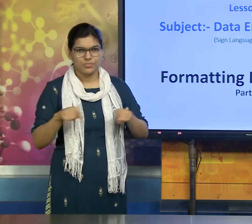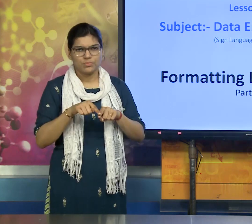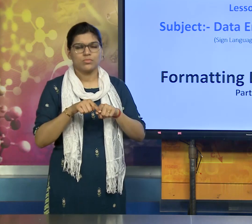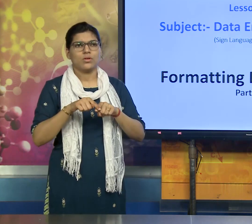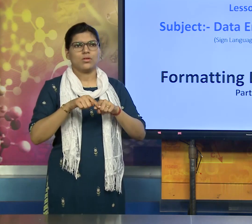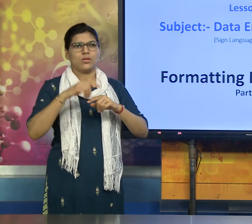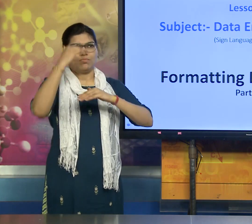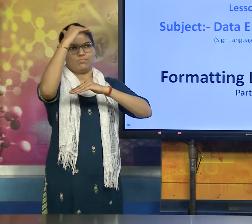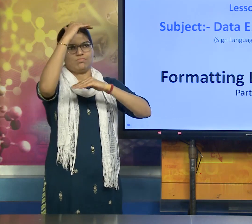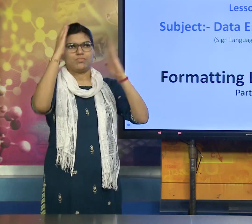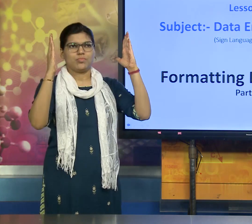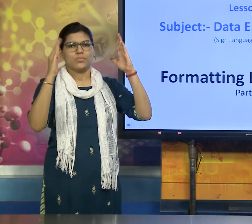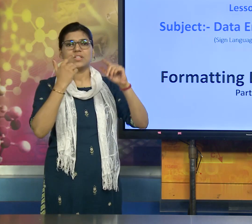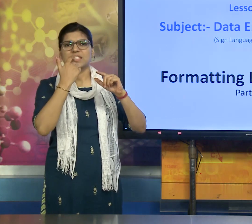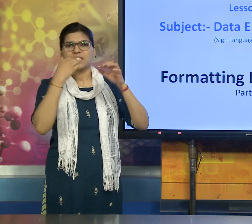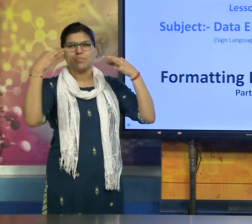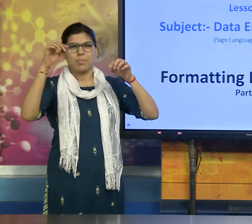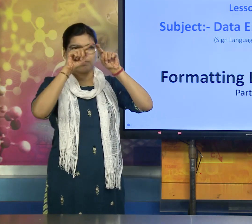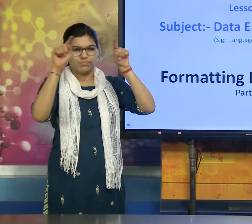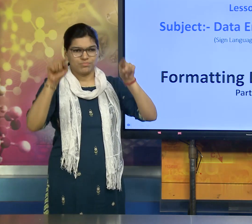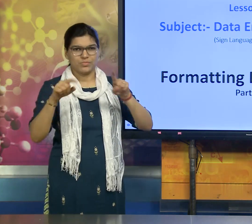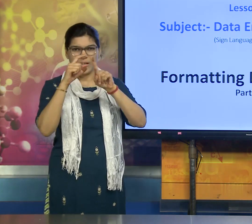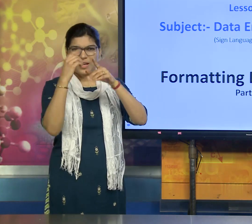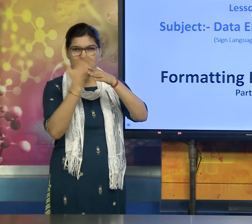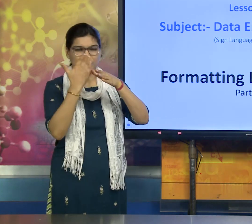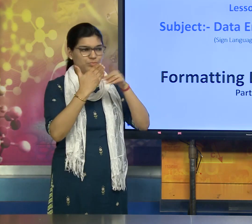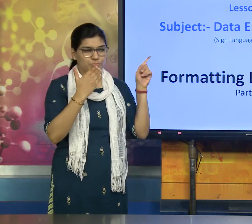What does mean by formatting documents?